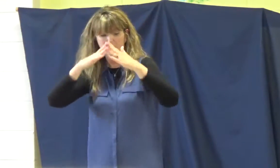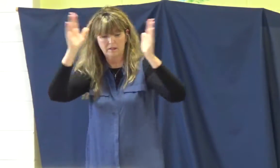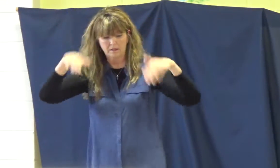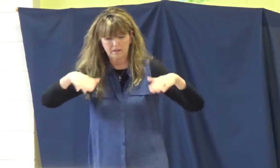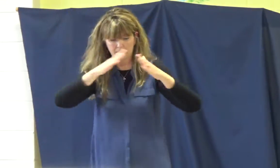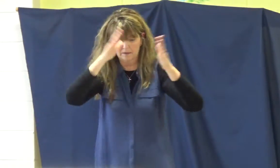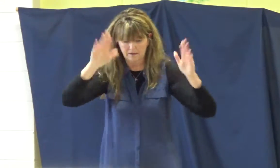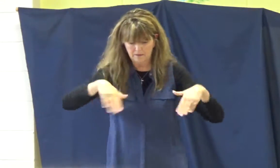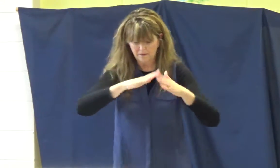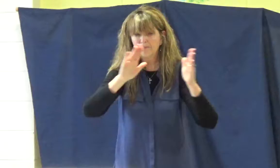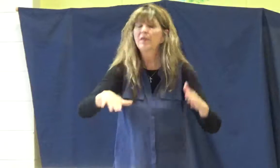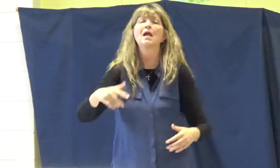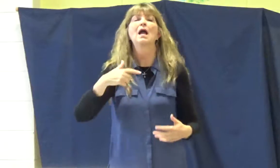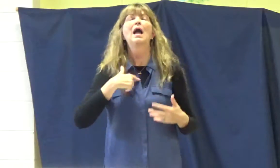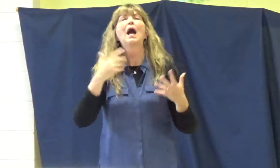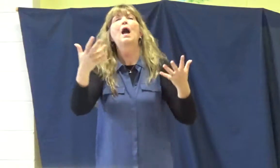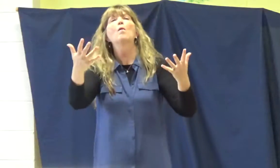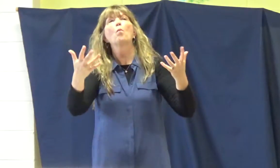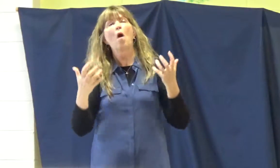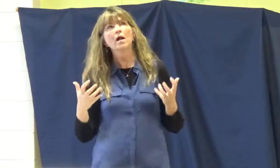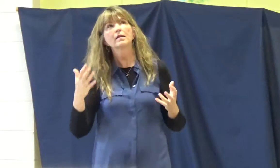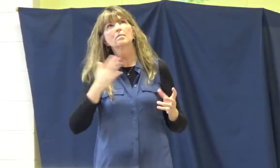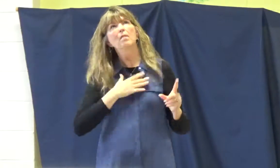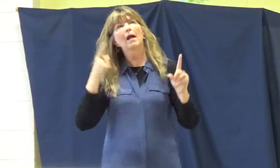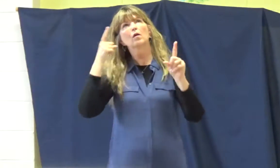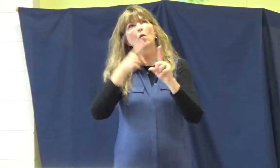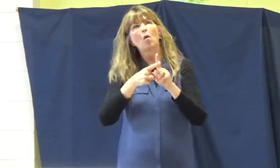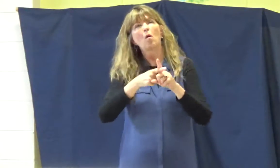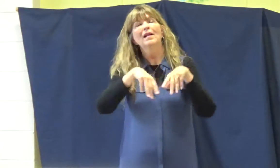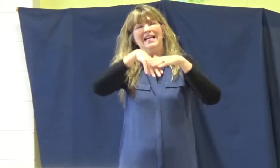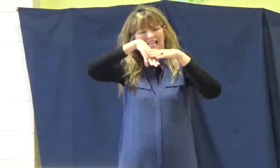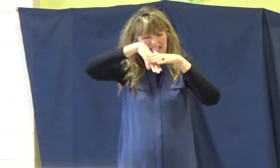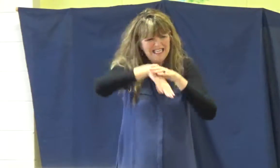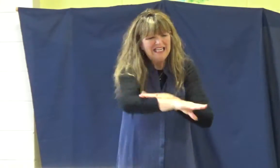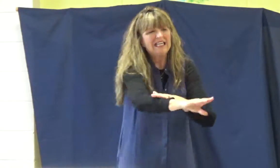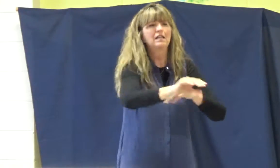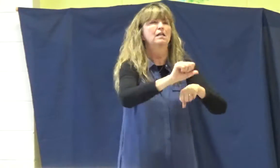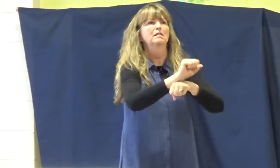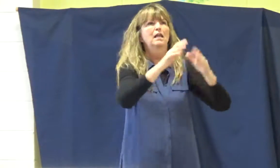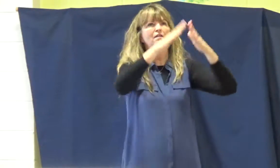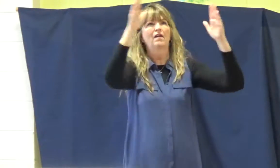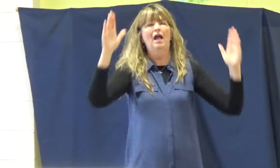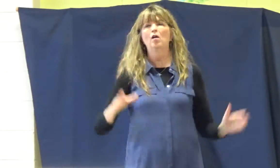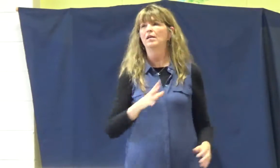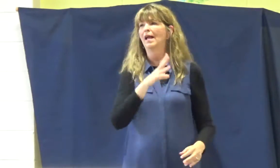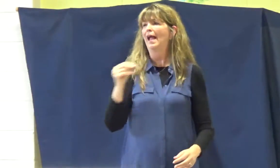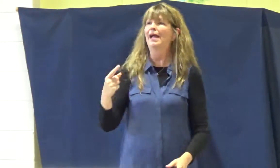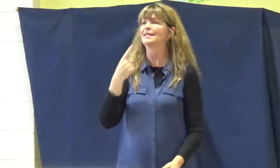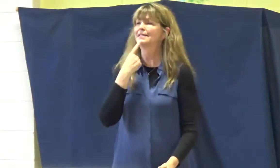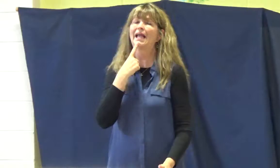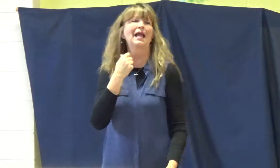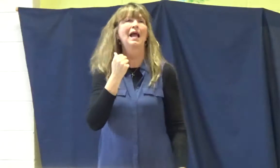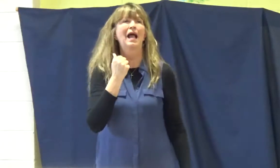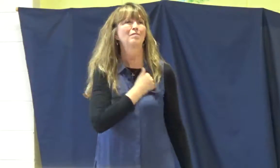And I wanted to see the slave houses and actually go into them and